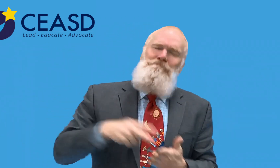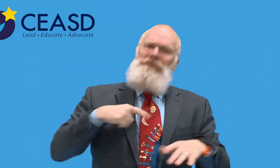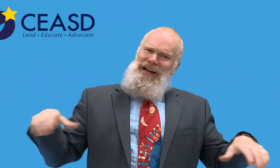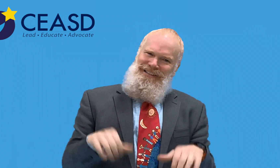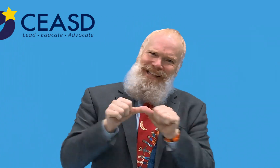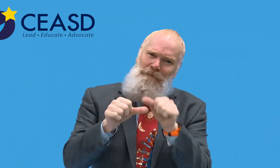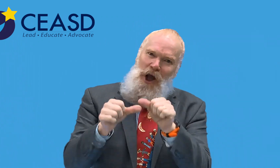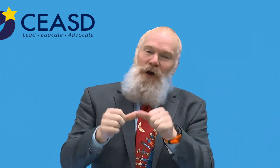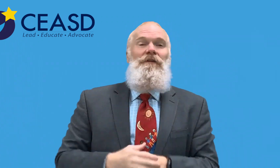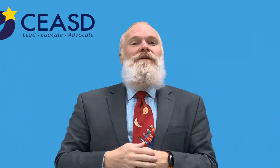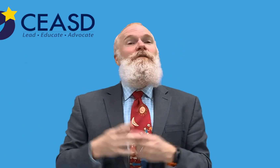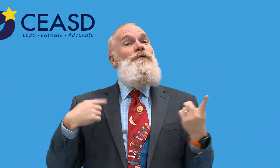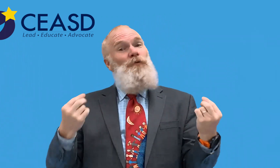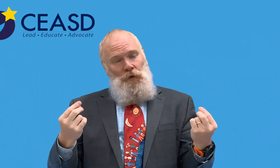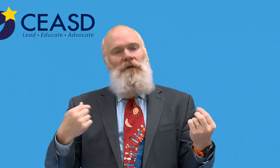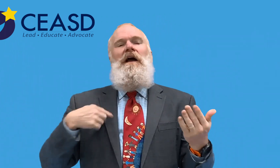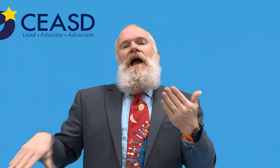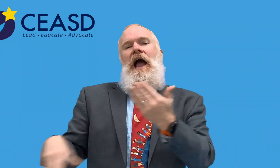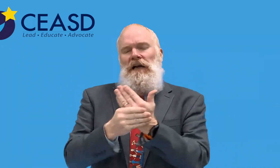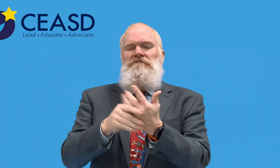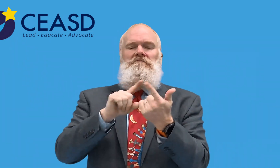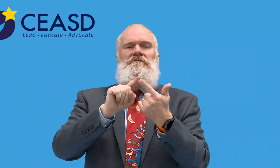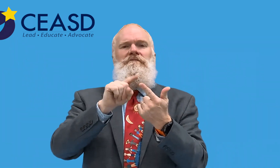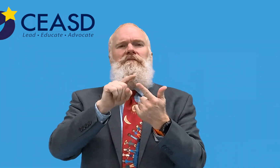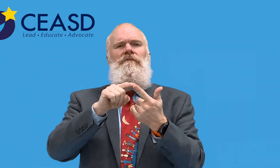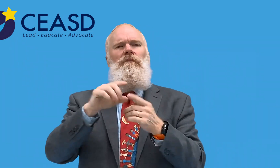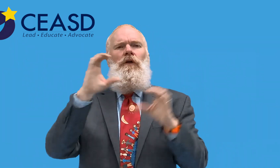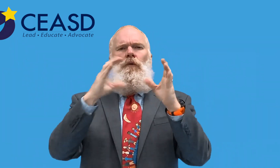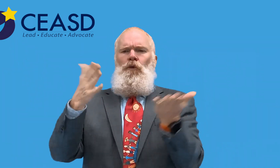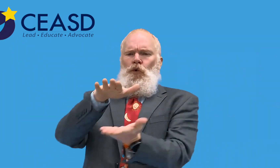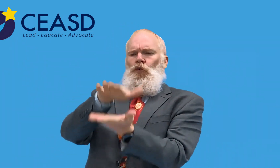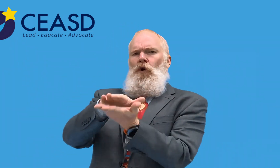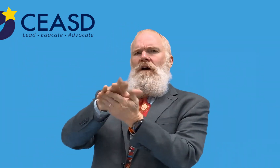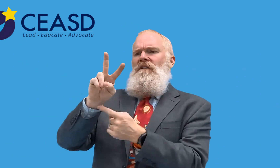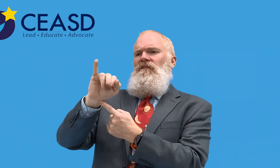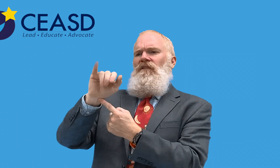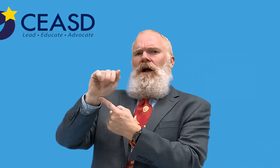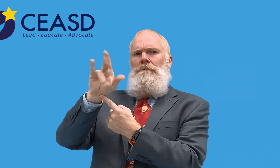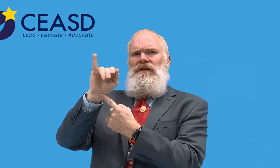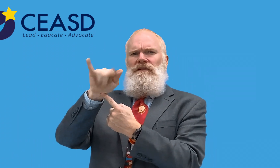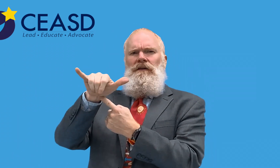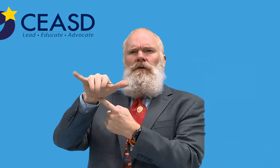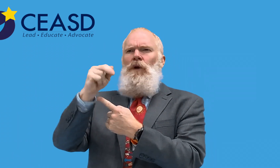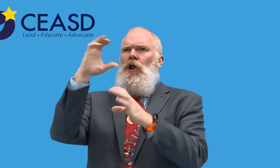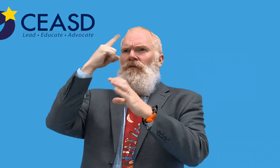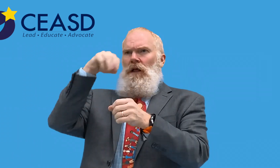so to speak. Our children deserve to thrive. Therefore, we press on. We have begun an analysis of school